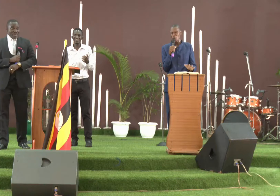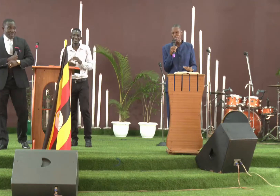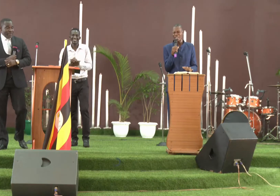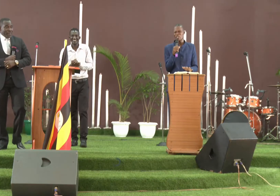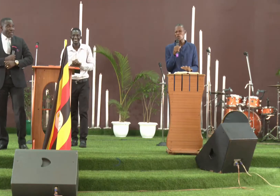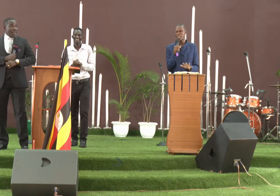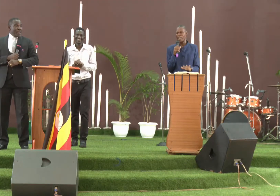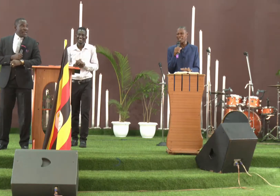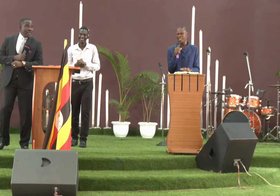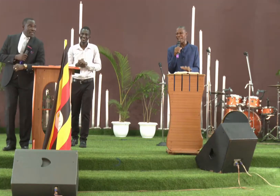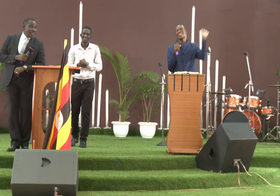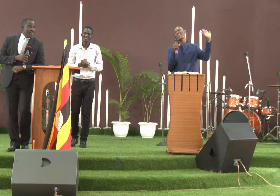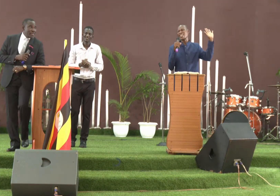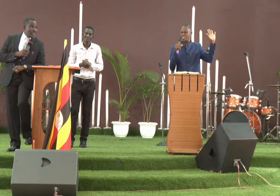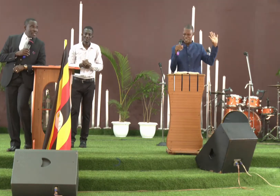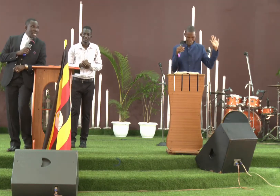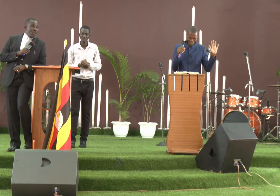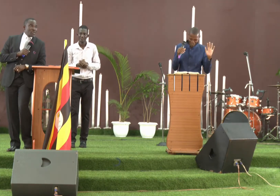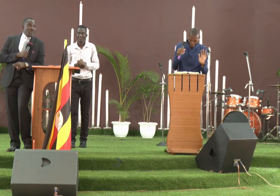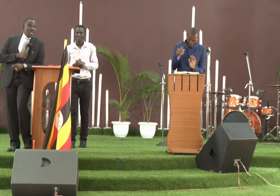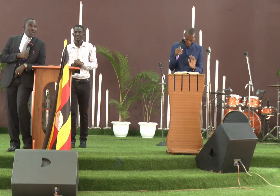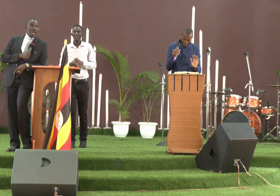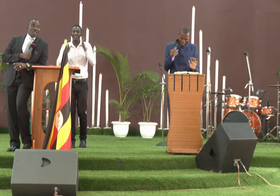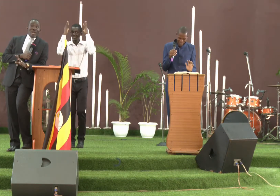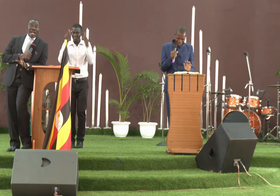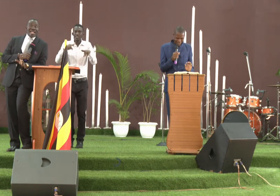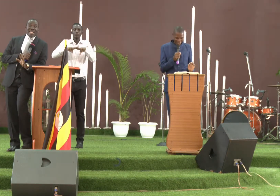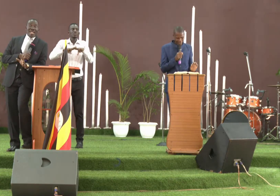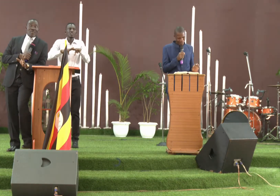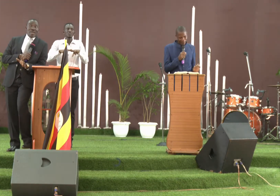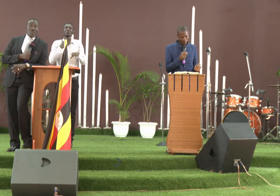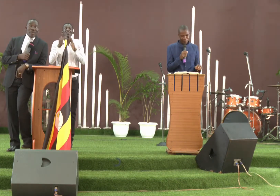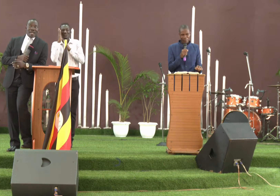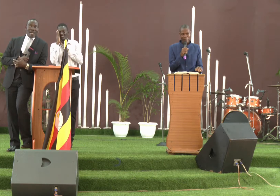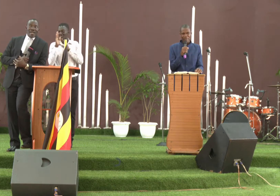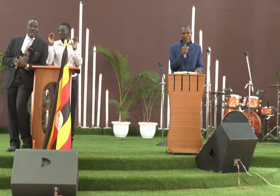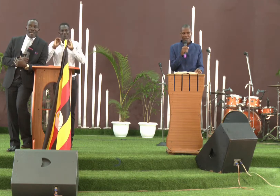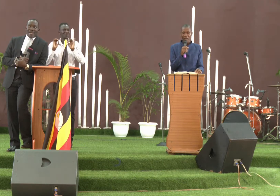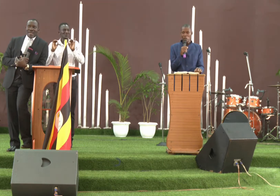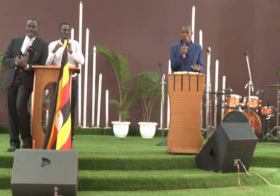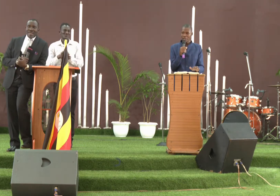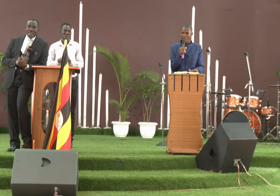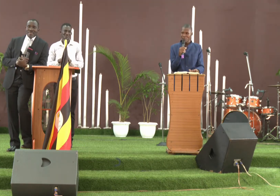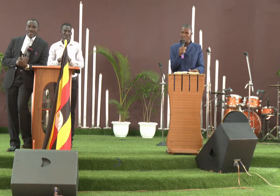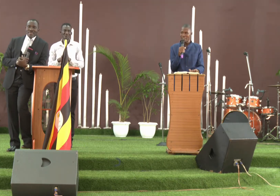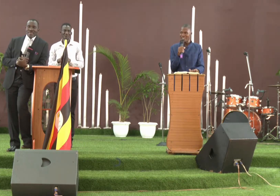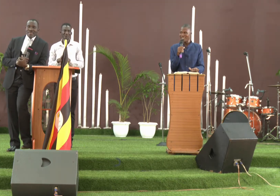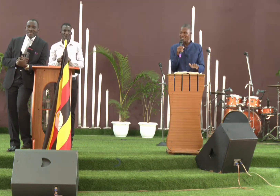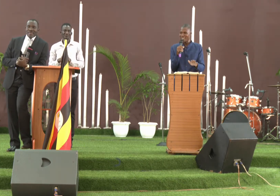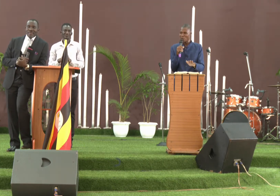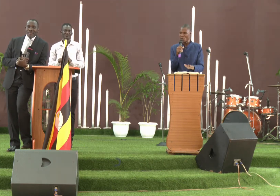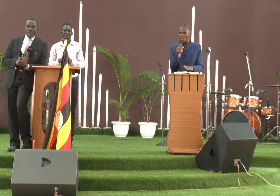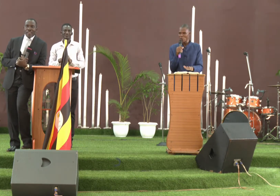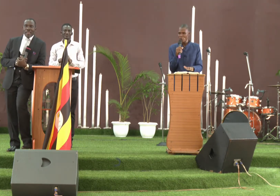Some people shout and are so scared in the night, and osalawo tulemu diro nga toyagalira ddala kuddamu kwebaka. And you wake up and sit